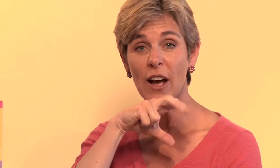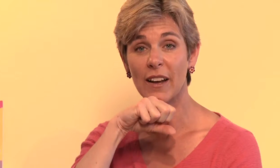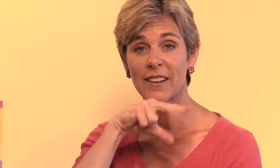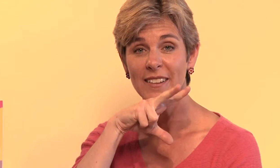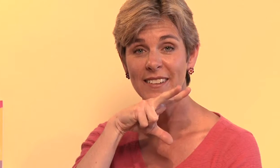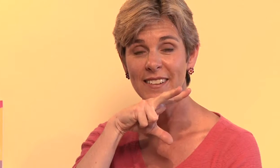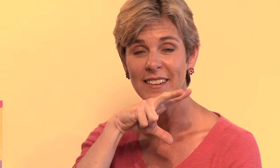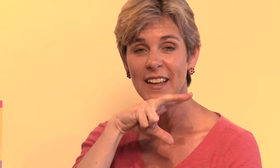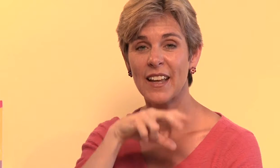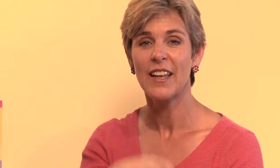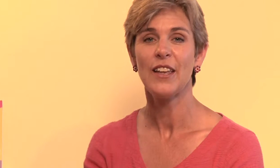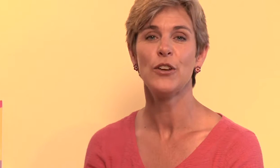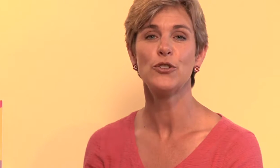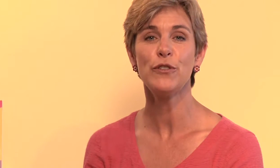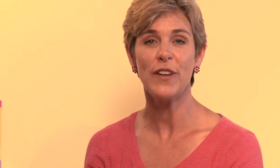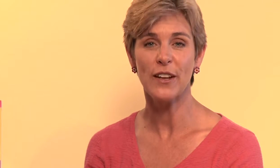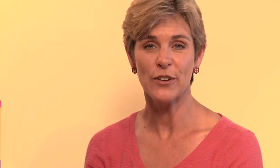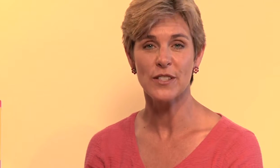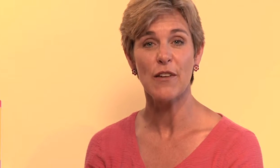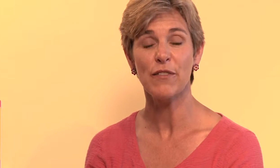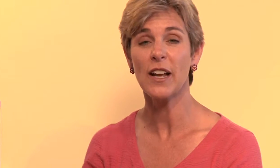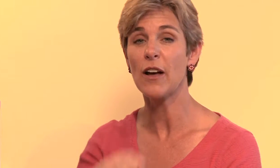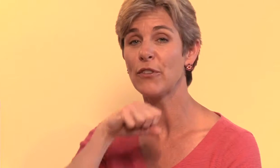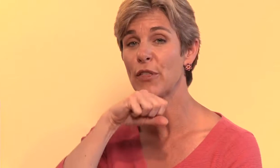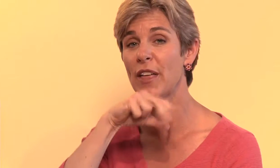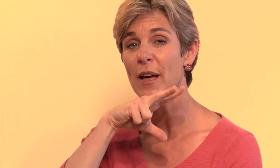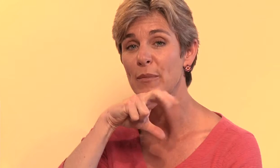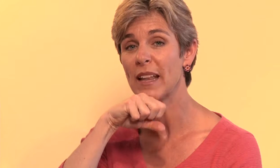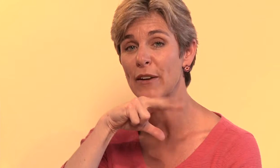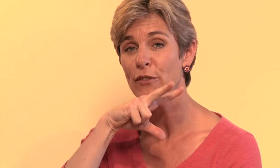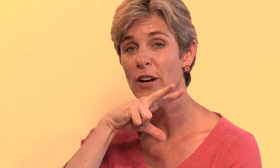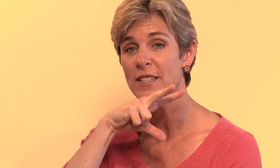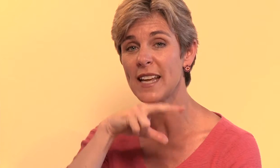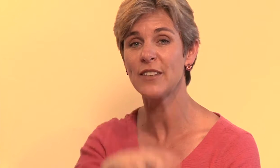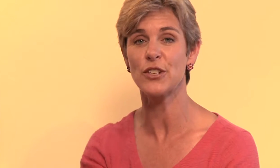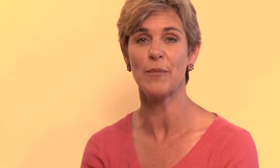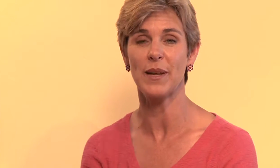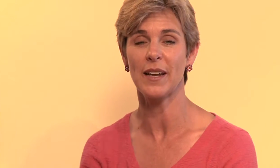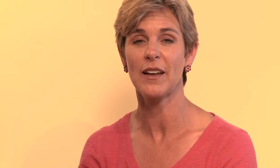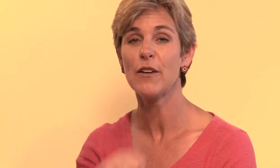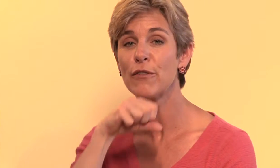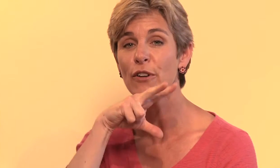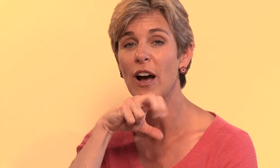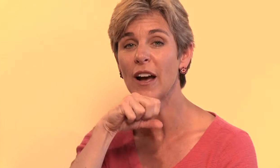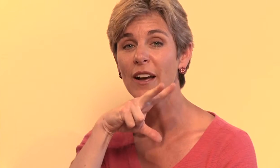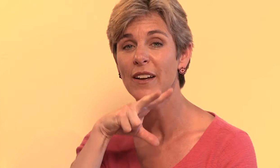Frog. Your two fingers flick off your thumb like a frog's legs jumping. Frog.